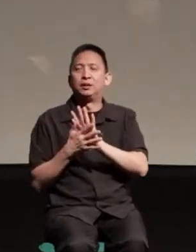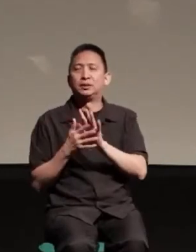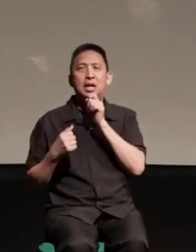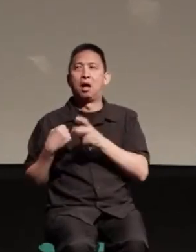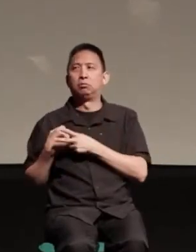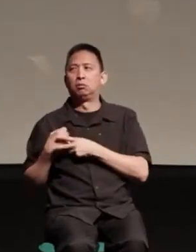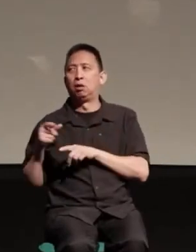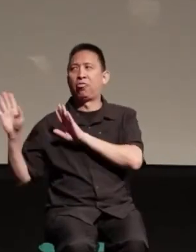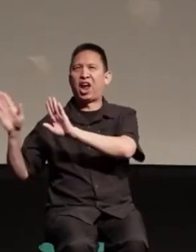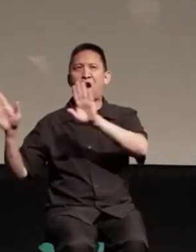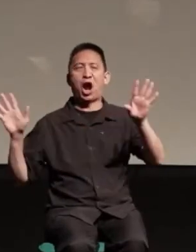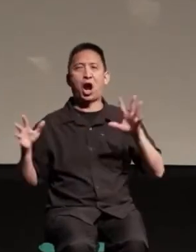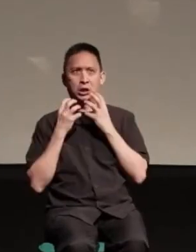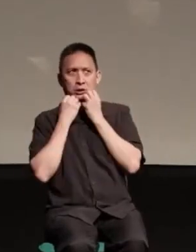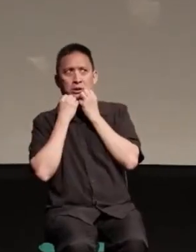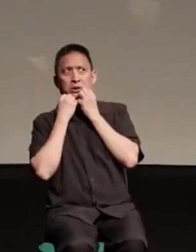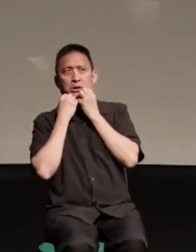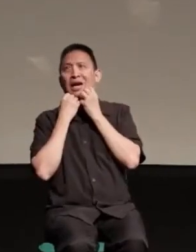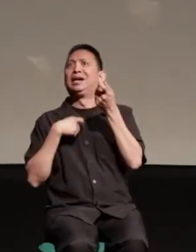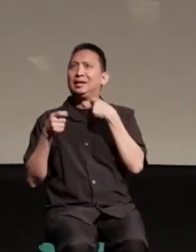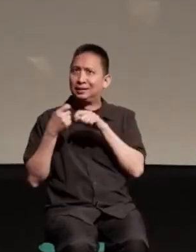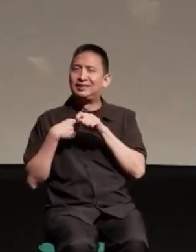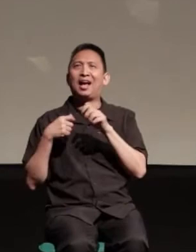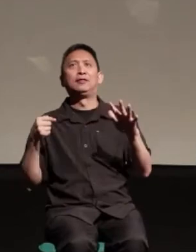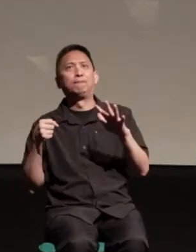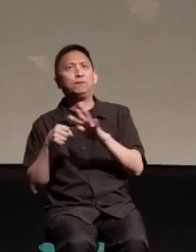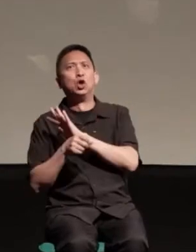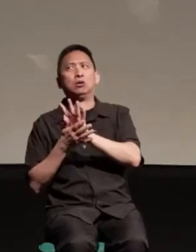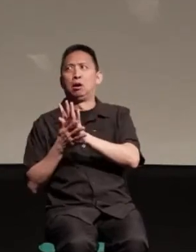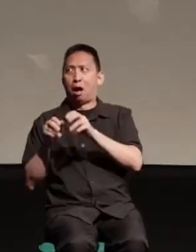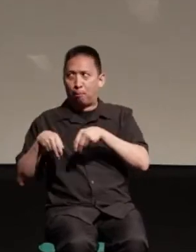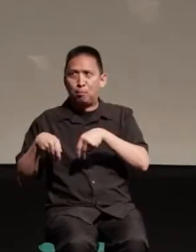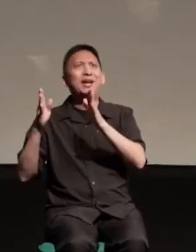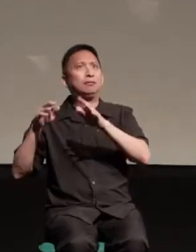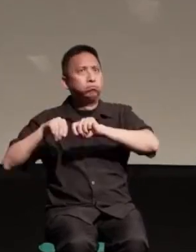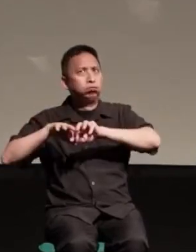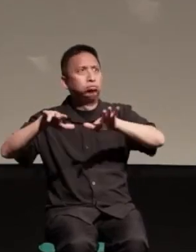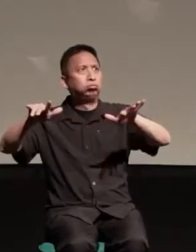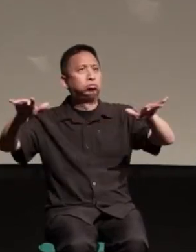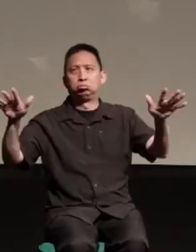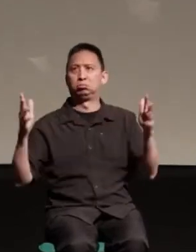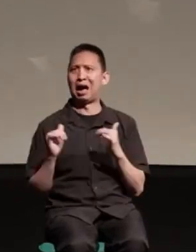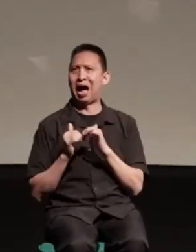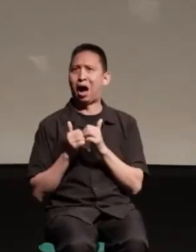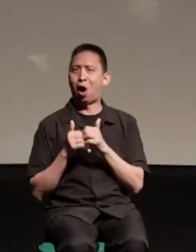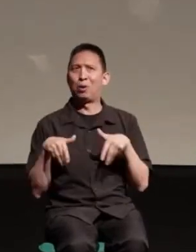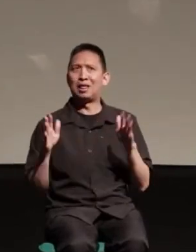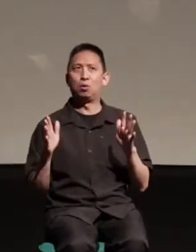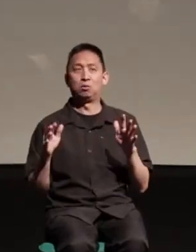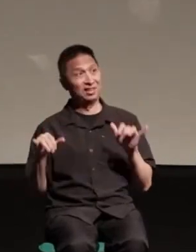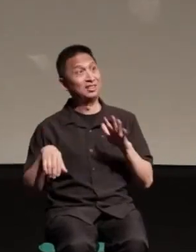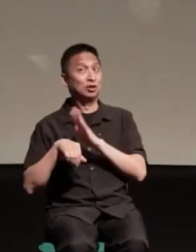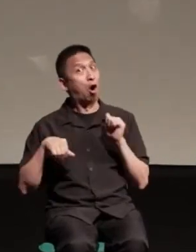in institutions, but is actually made available as the full pieces and all of that. And I feel like that in some ways is a call to action